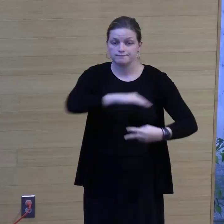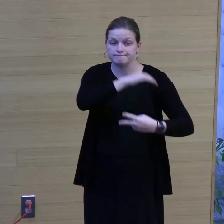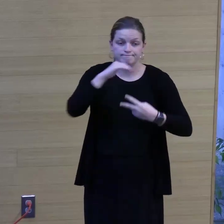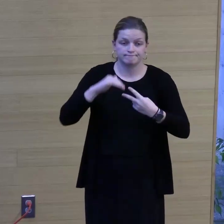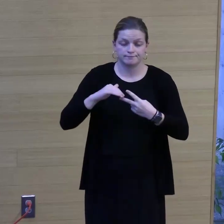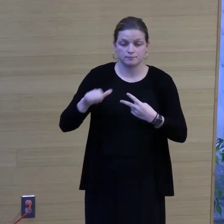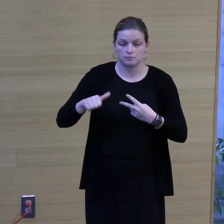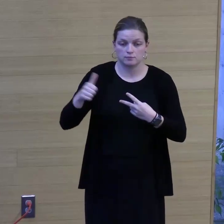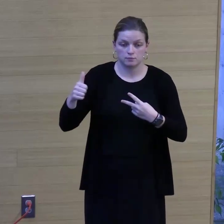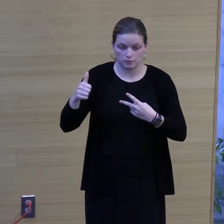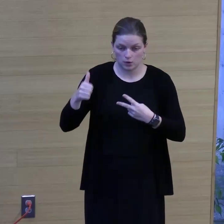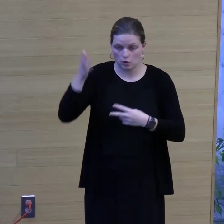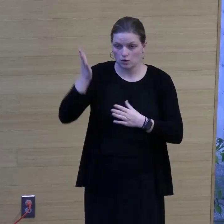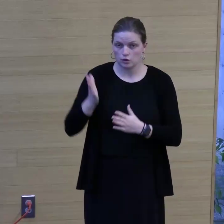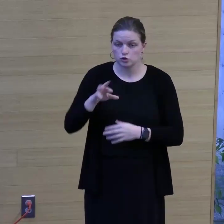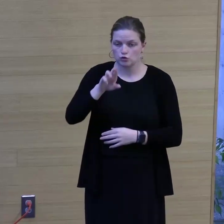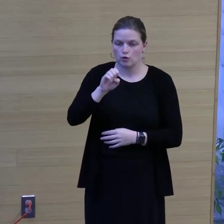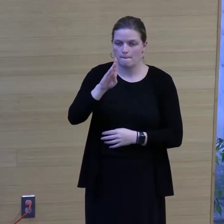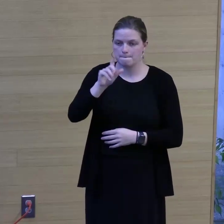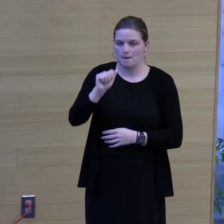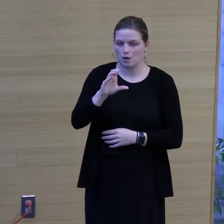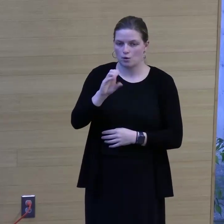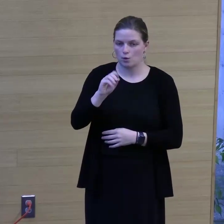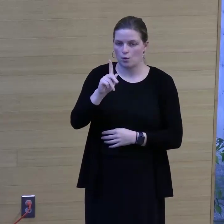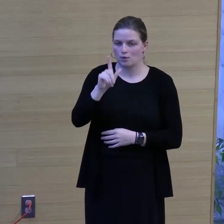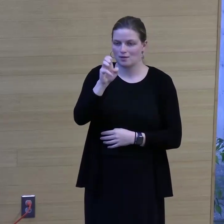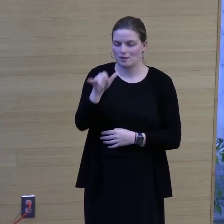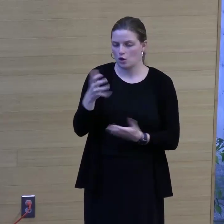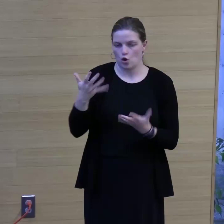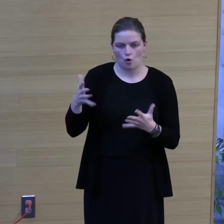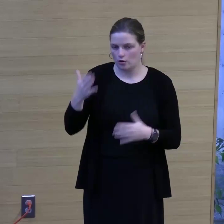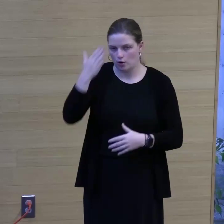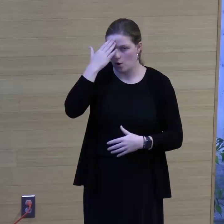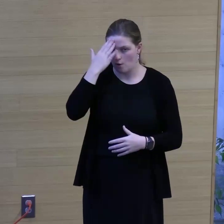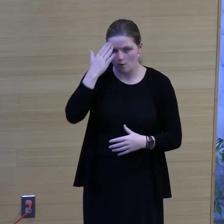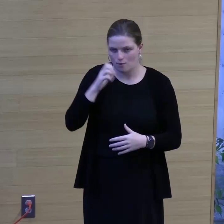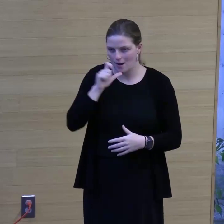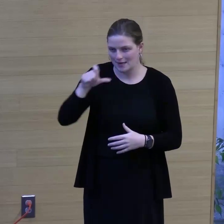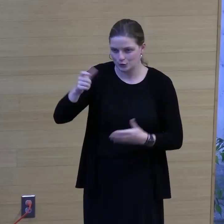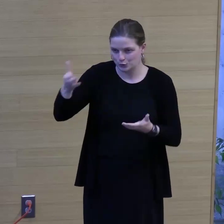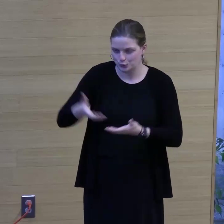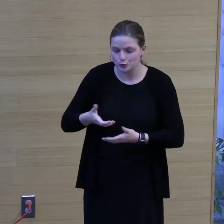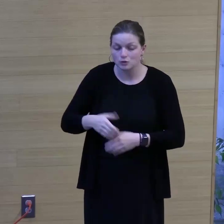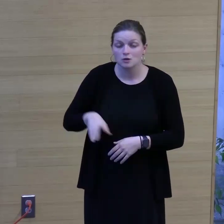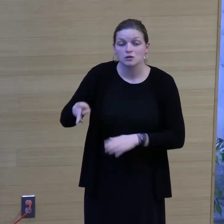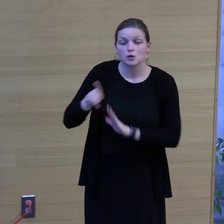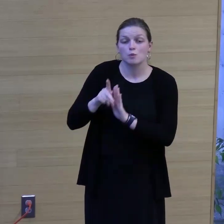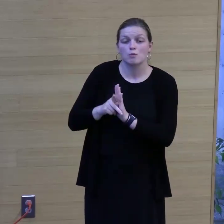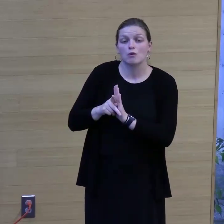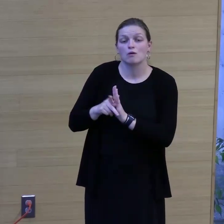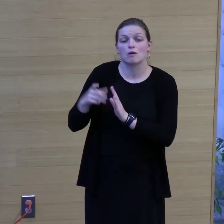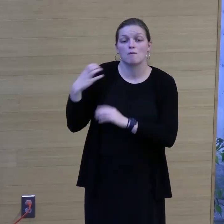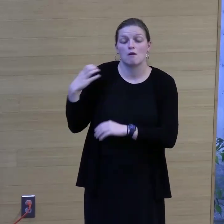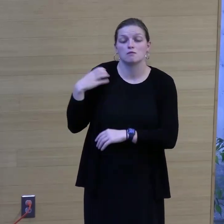Next, I'd like to introduce Rebecca Coakley, though you've already heard that Rebecca needs no introduction. She is the program officer for the